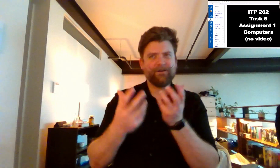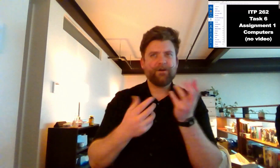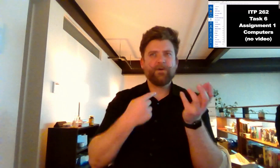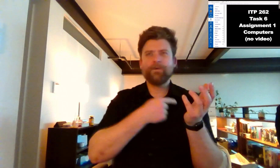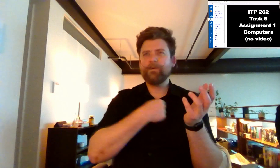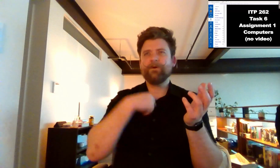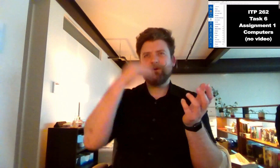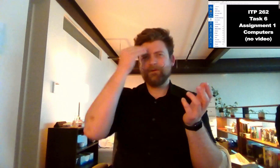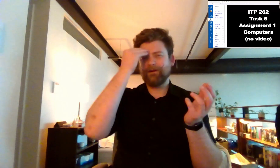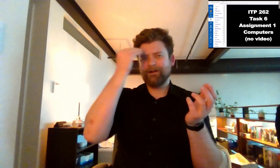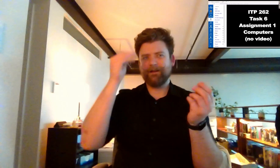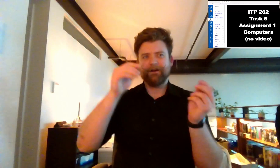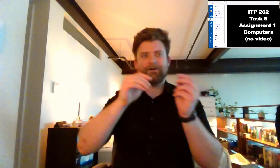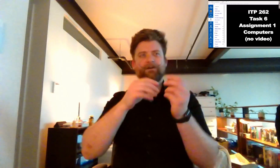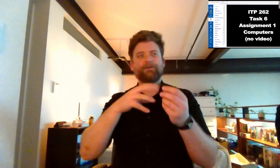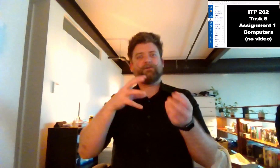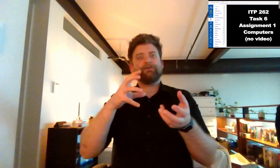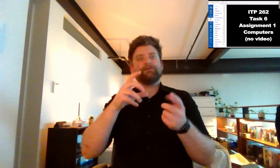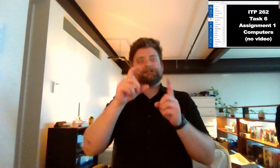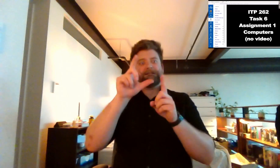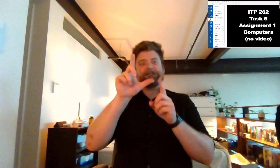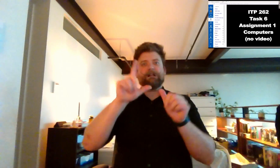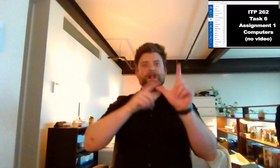just full of text.